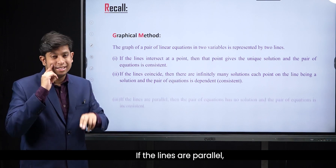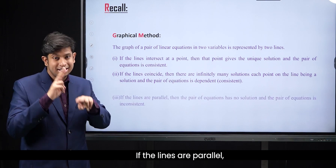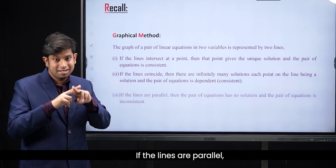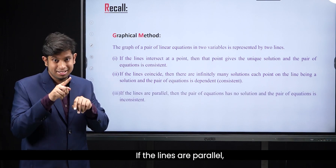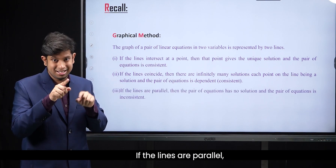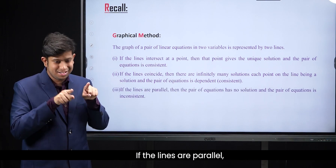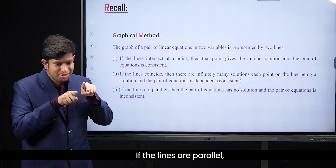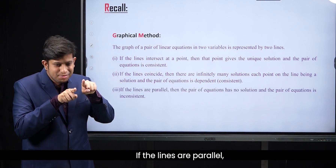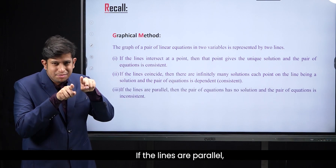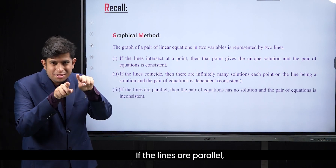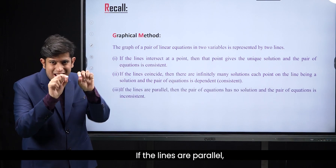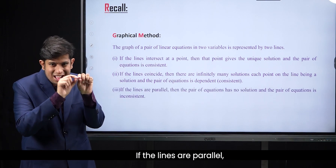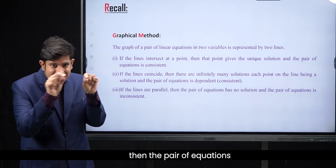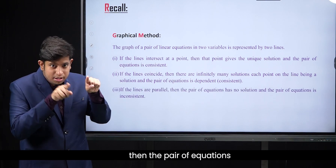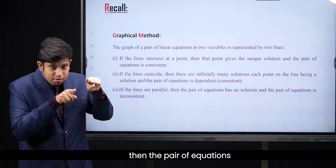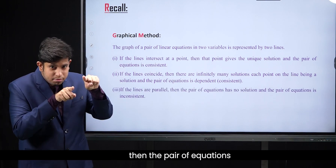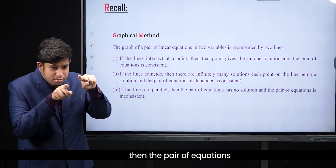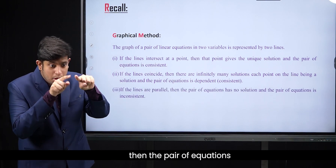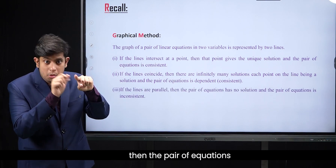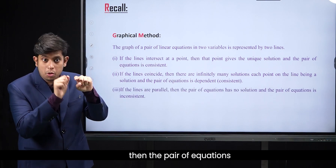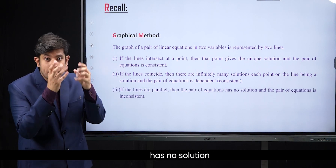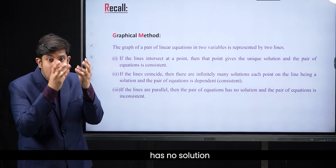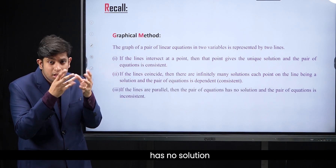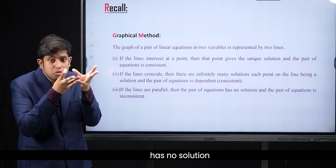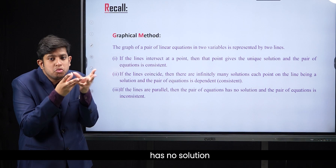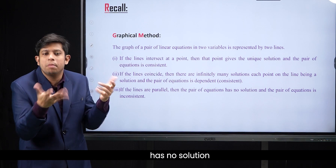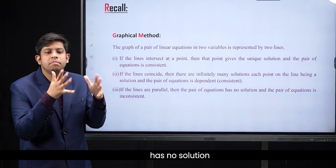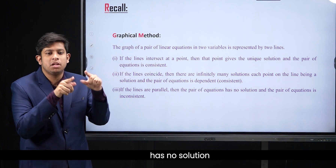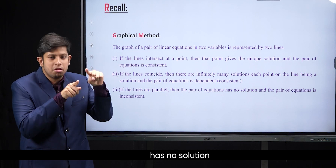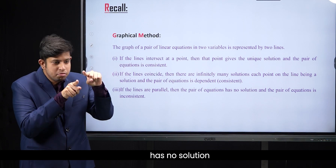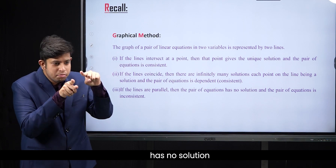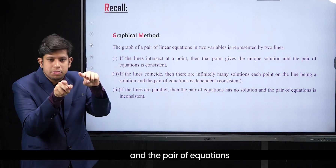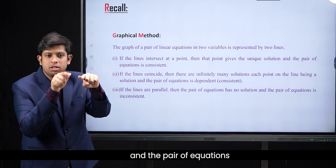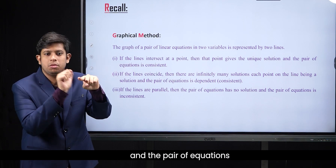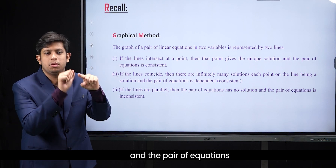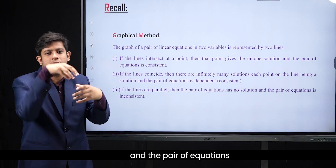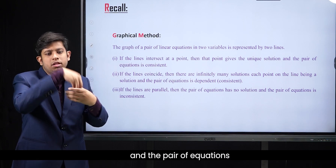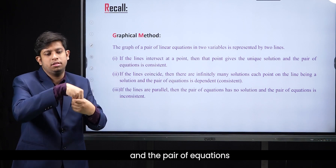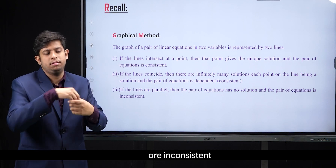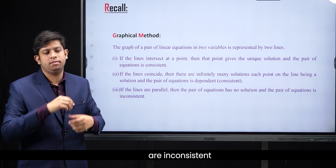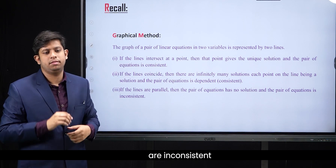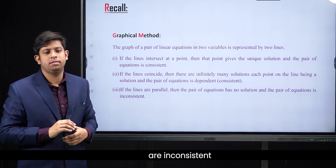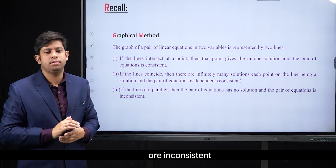If the lines are parallel, then the pair of equations has no solution and the pair of equations are